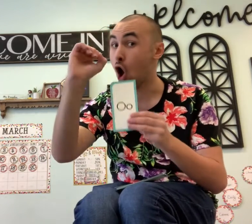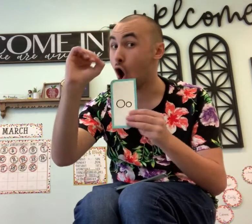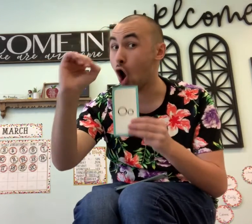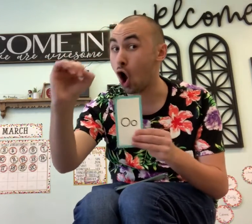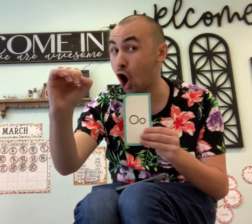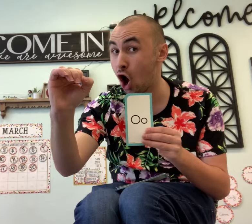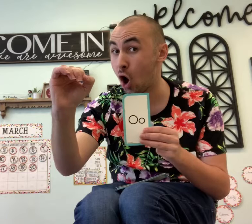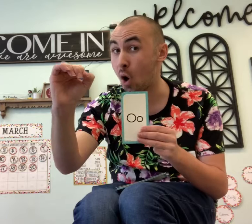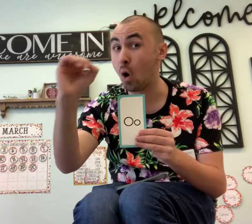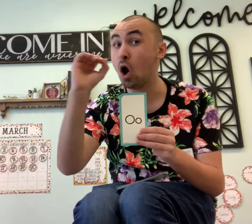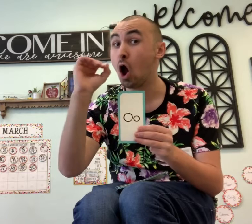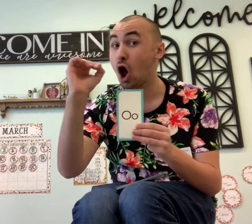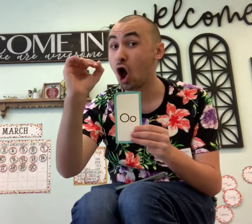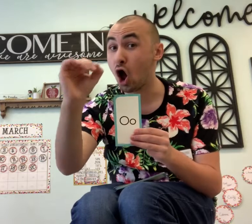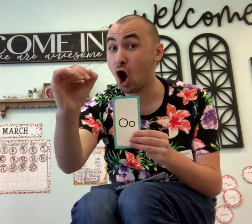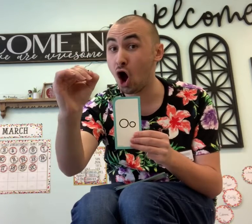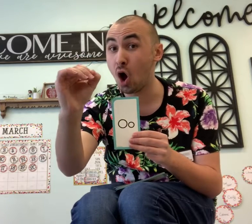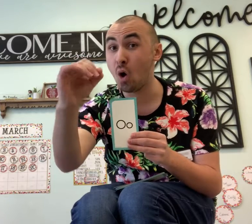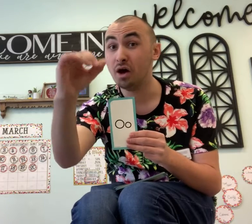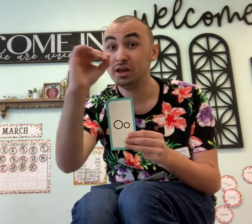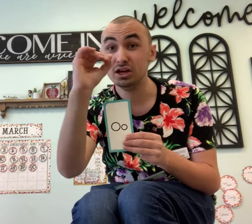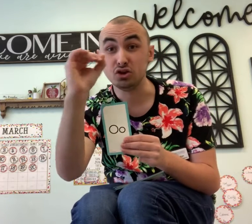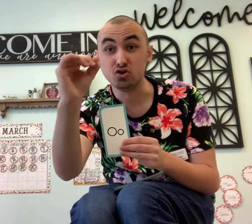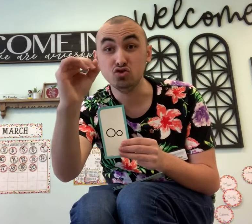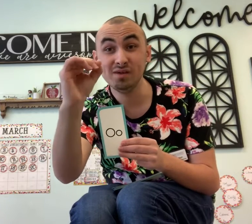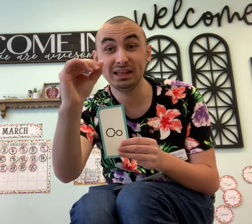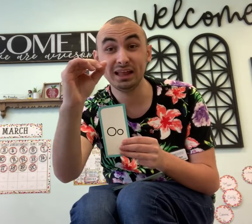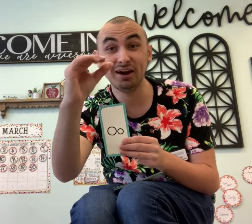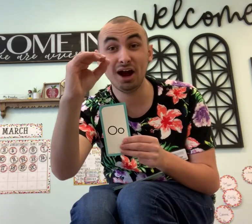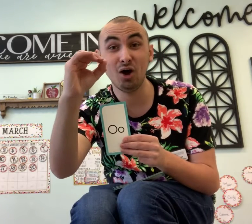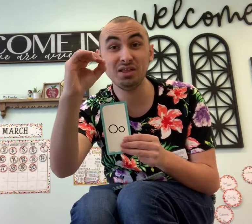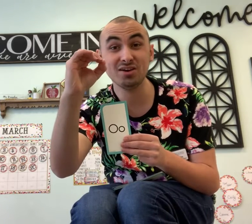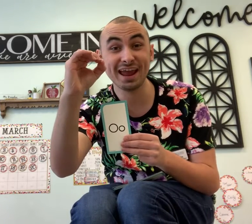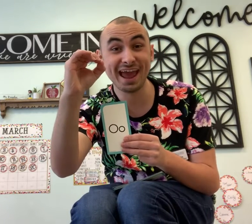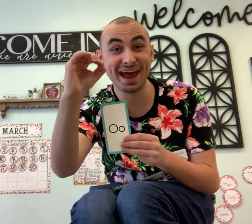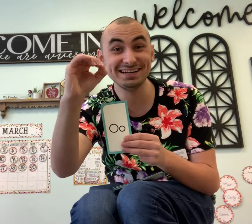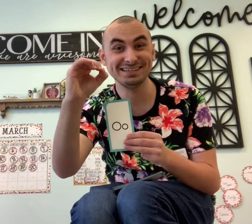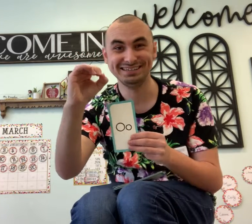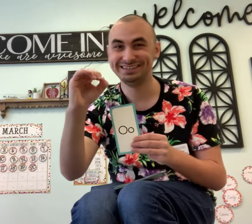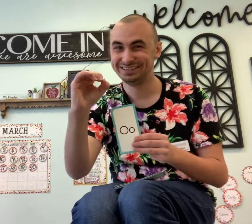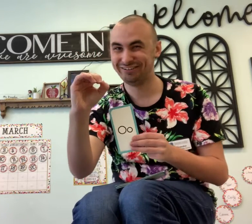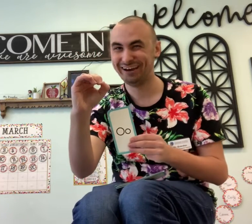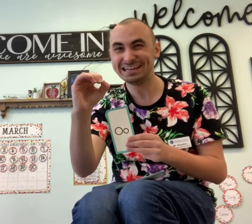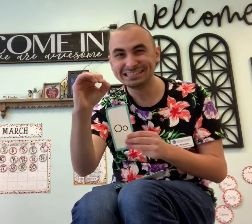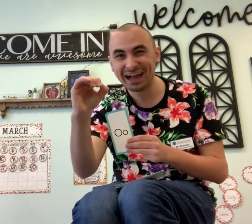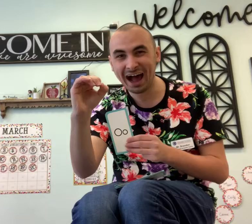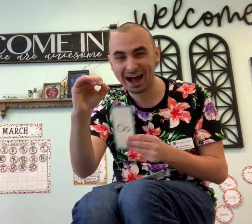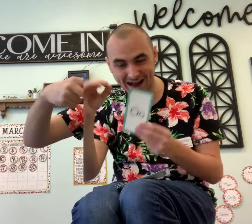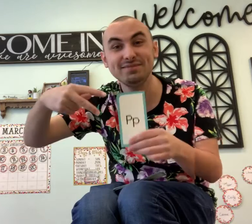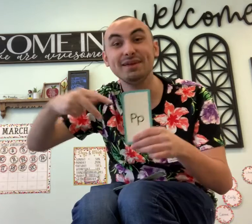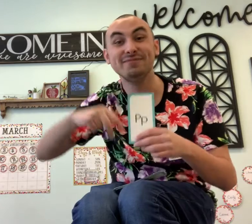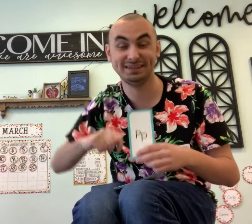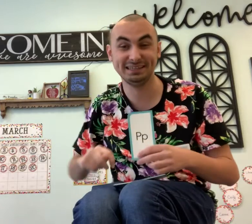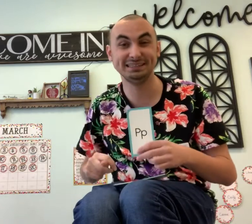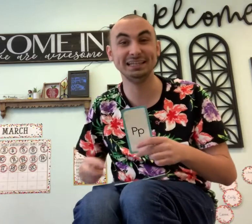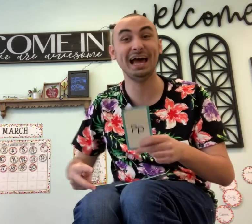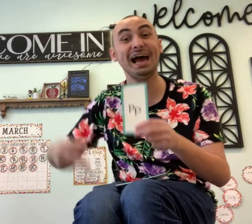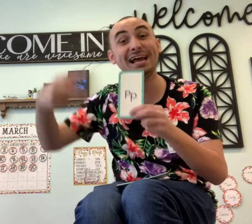O. O. O. you make the letter L with your hand? Great job. O. This is the letter